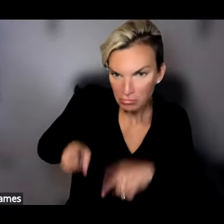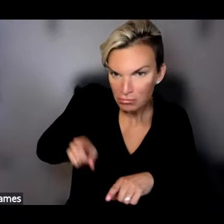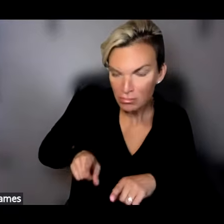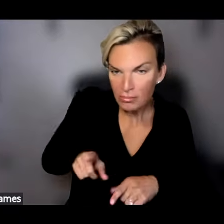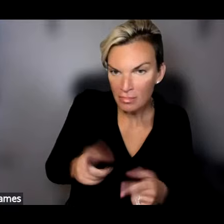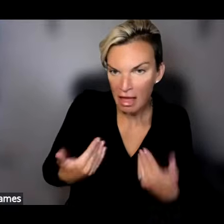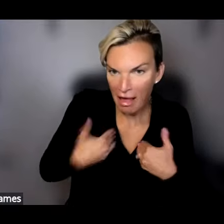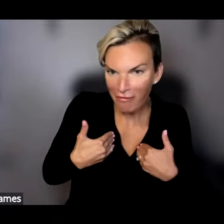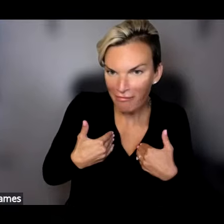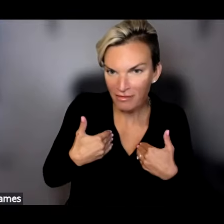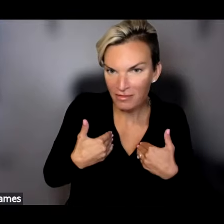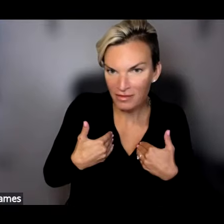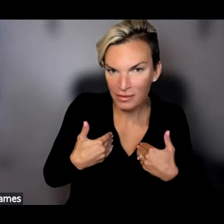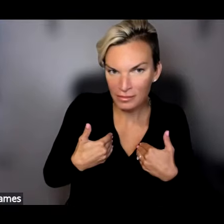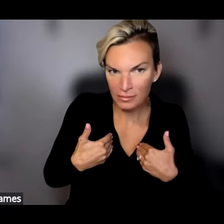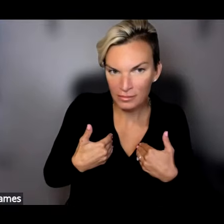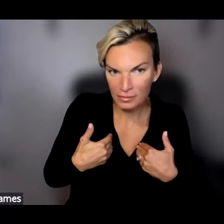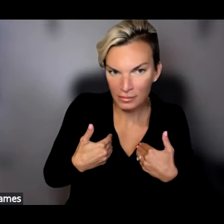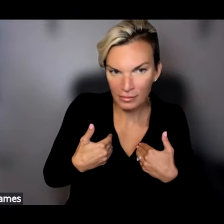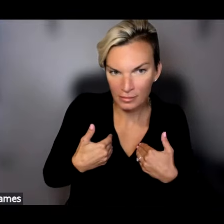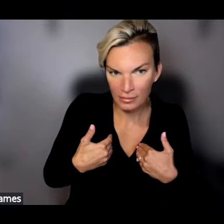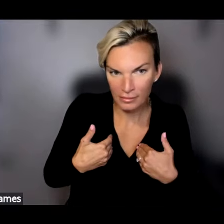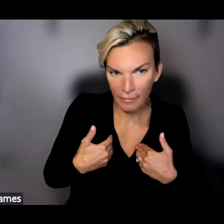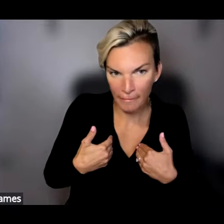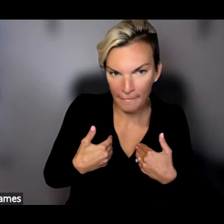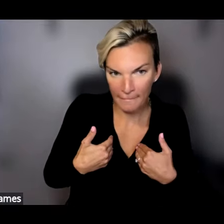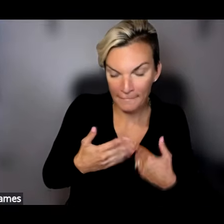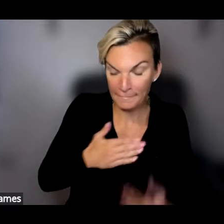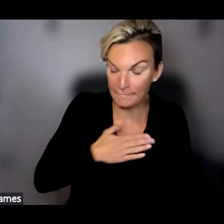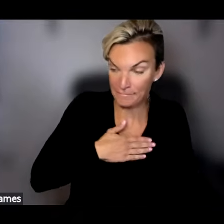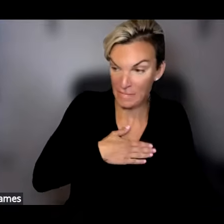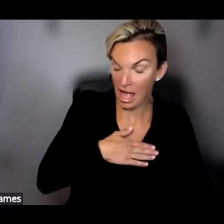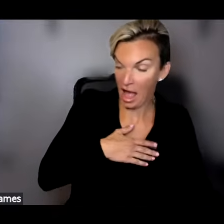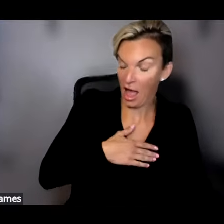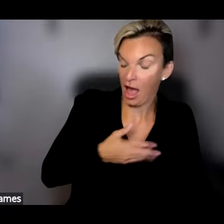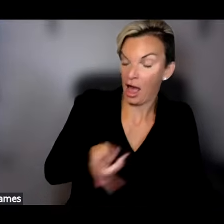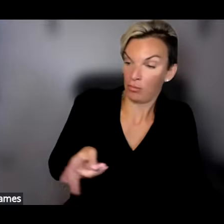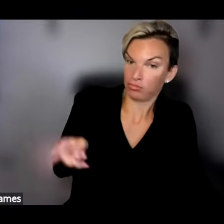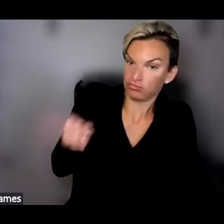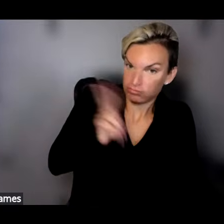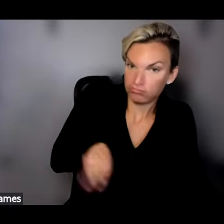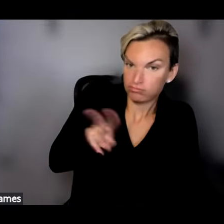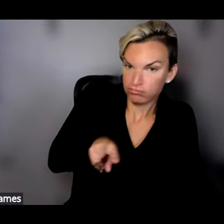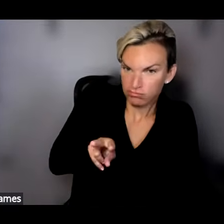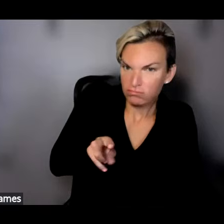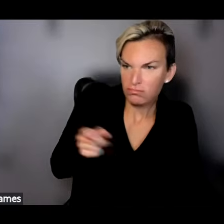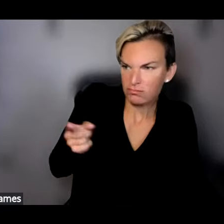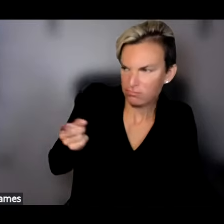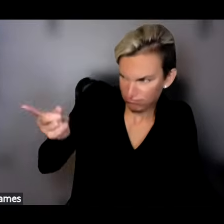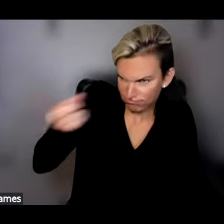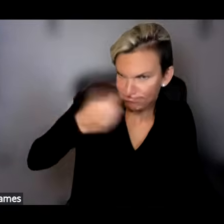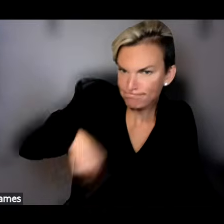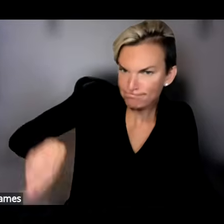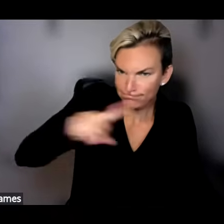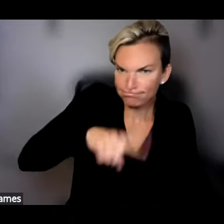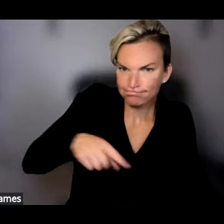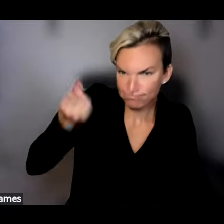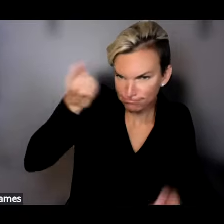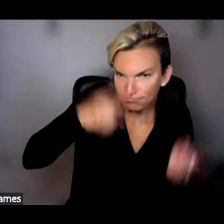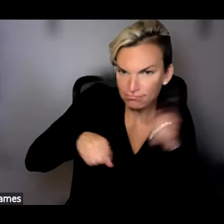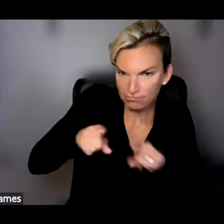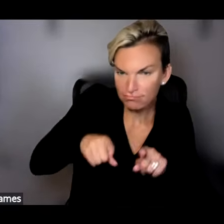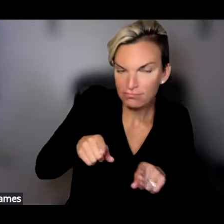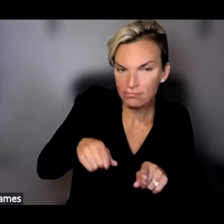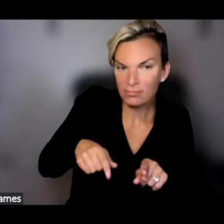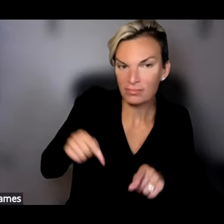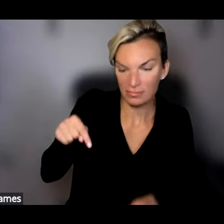general, my observation is that there's a general consensus that the text itself